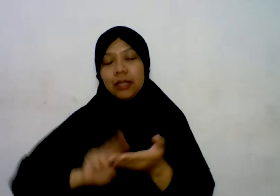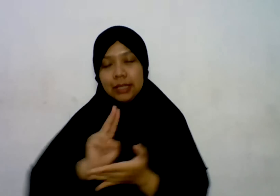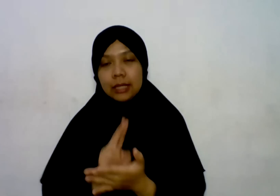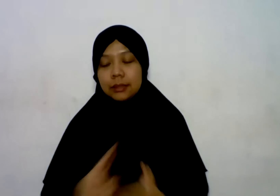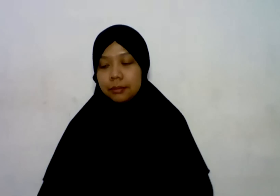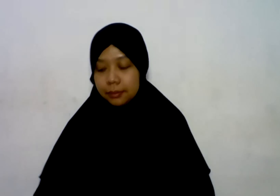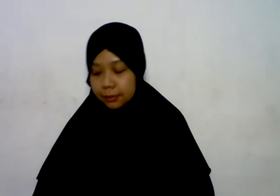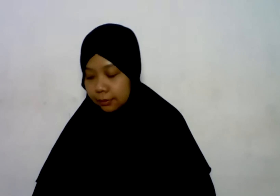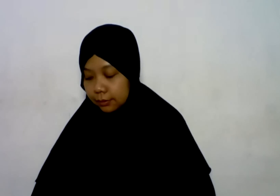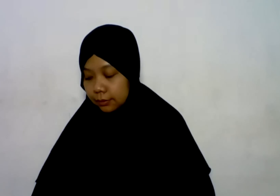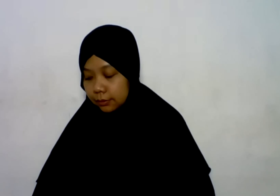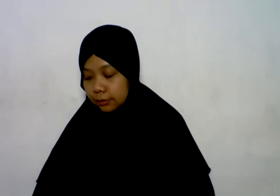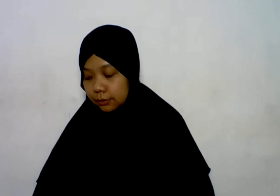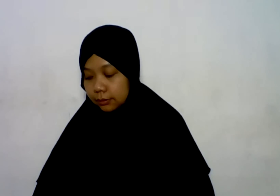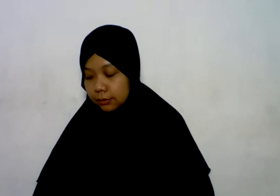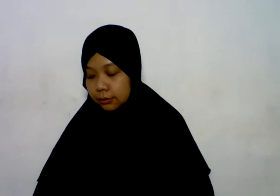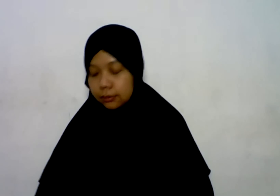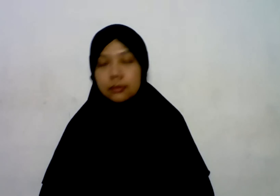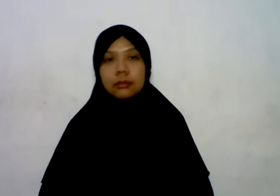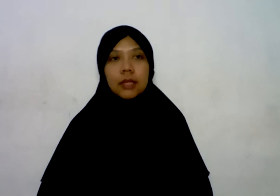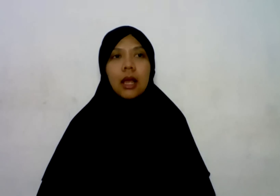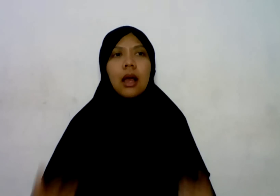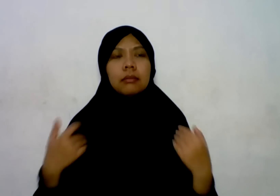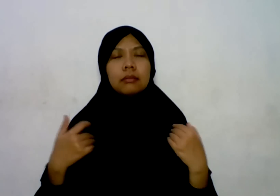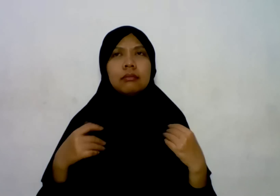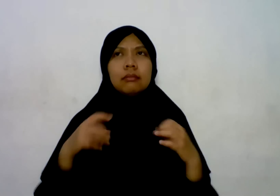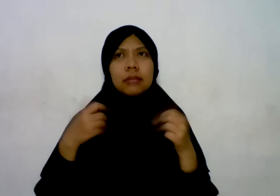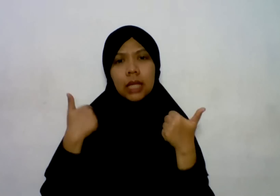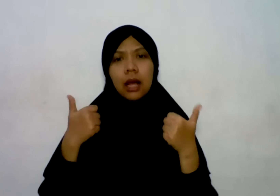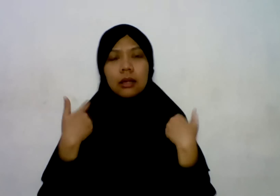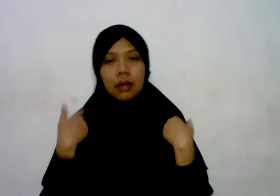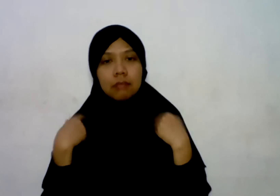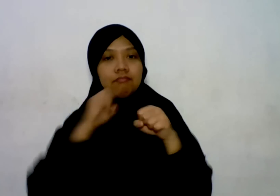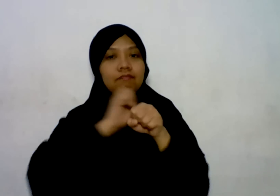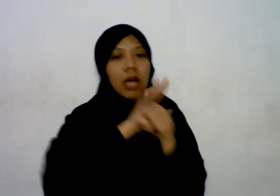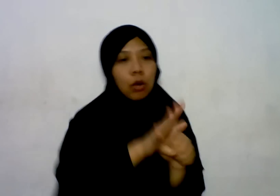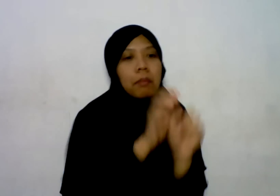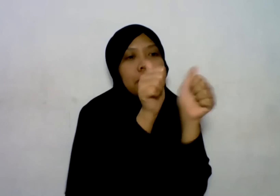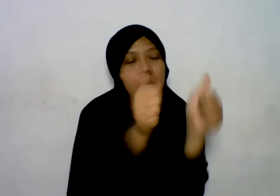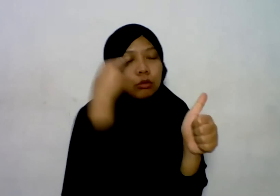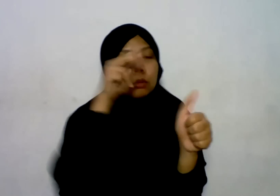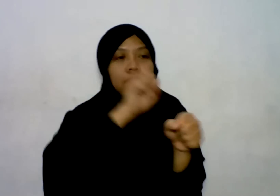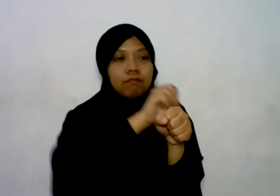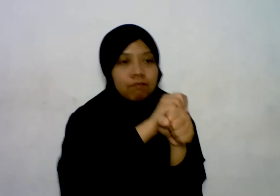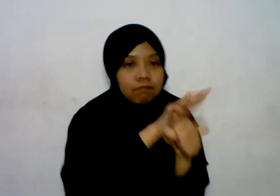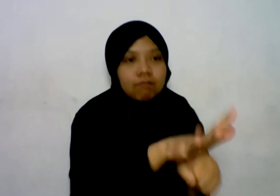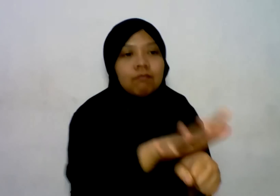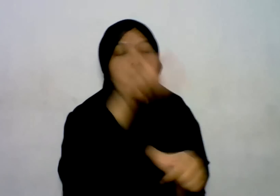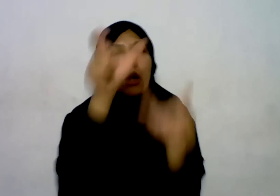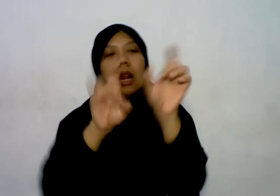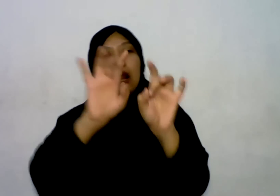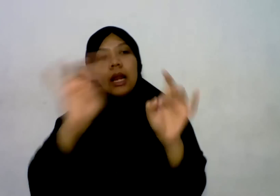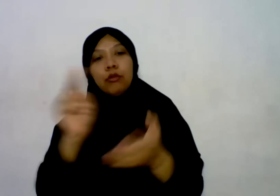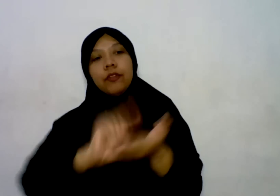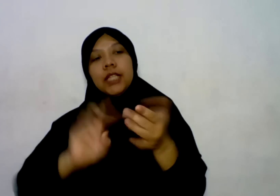giving important and influential in giving services for students with disabilities. Yeah, I'm happy for